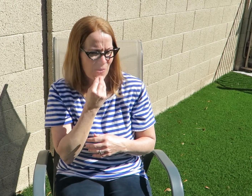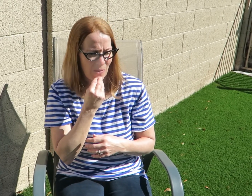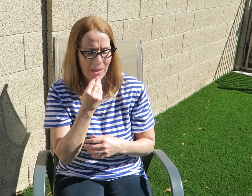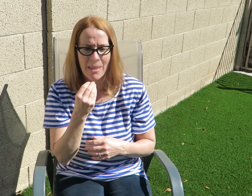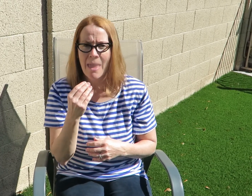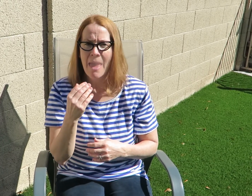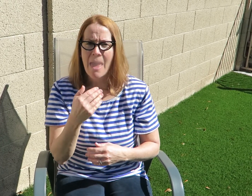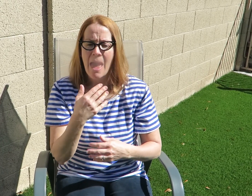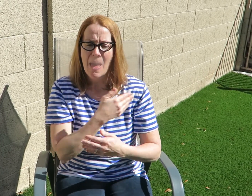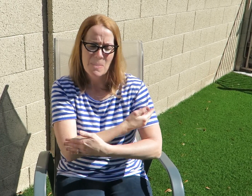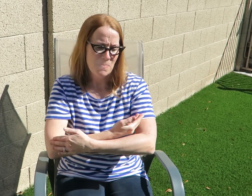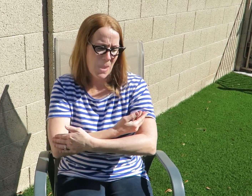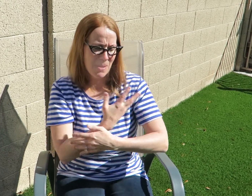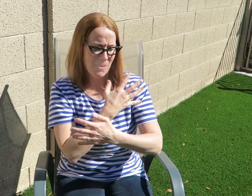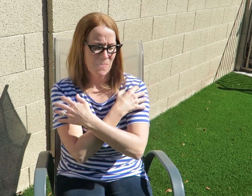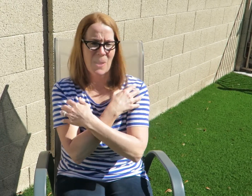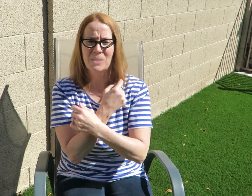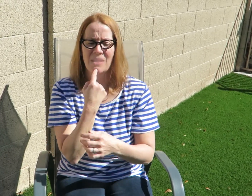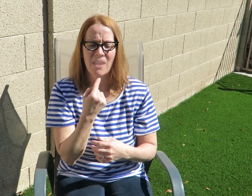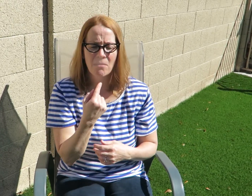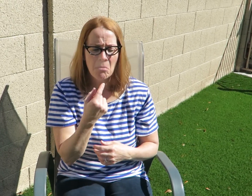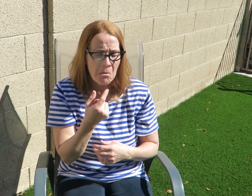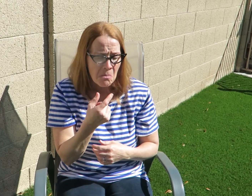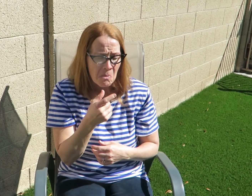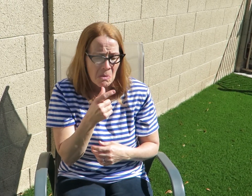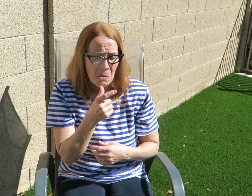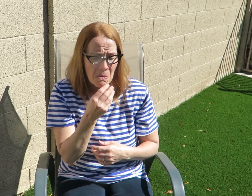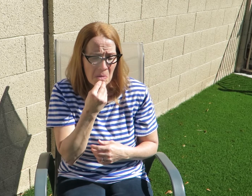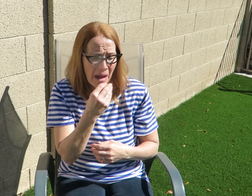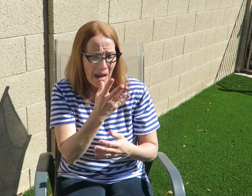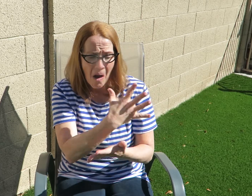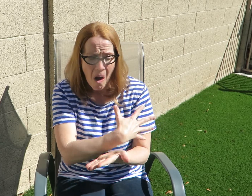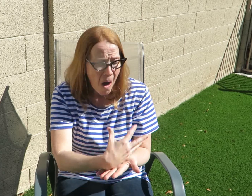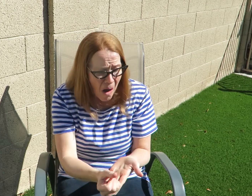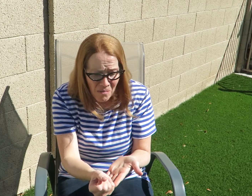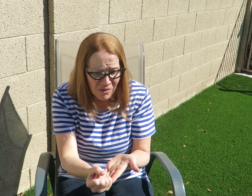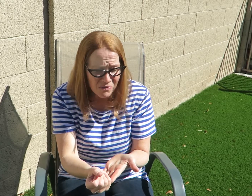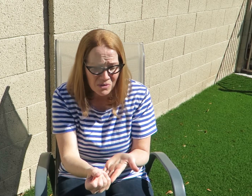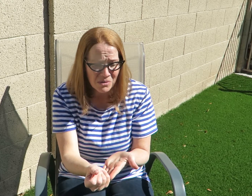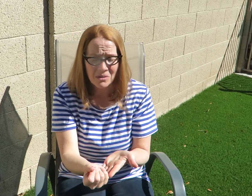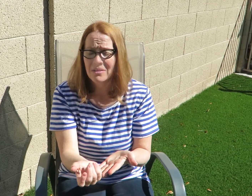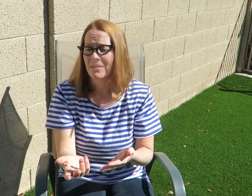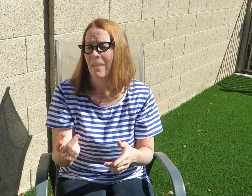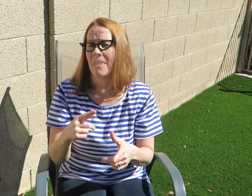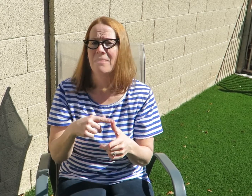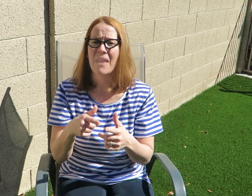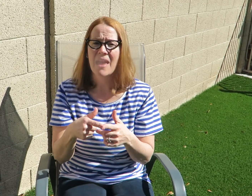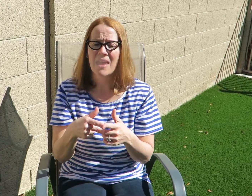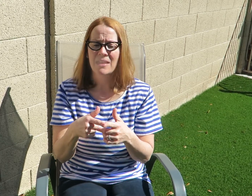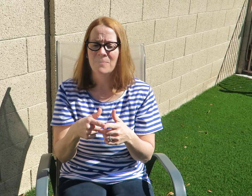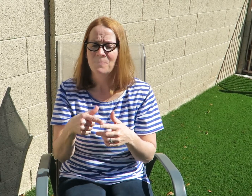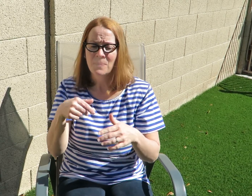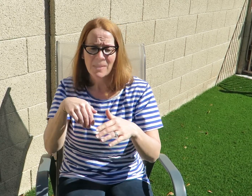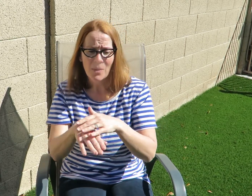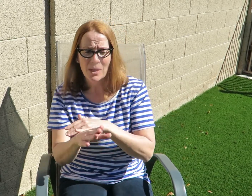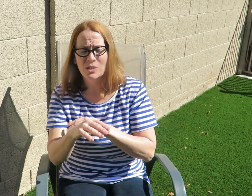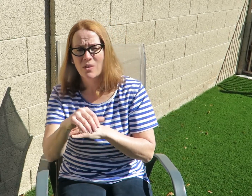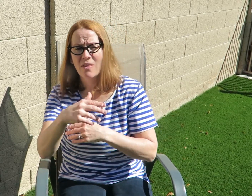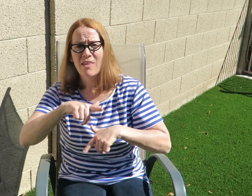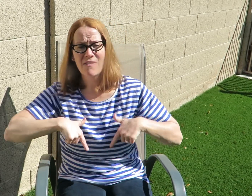food? And the baby bear said, who ate all my food? Then they went into the